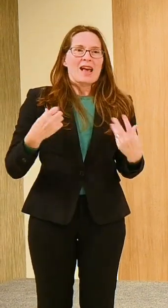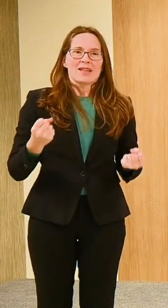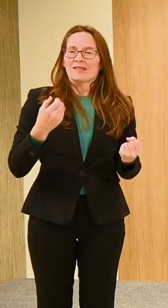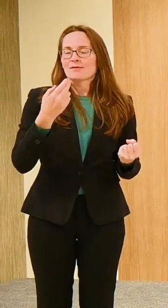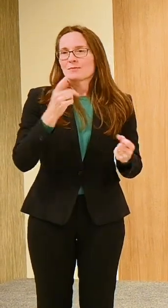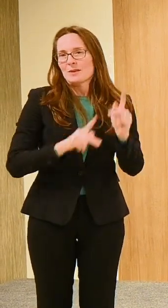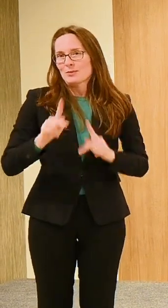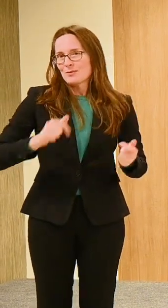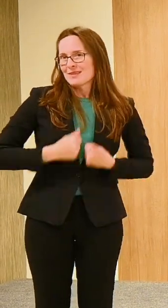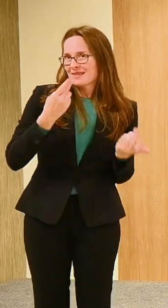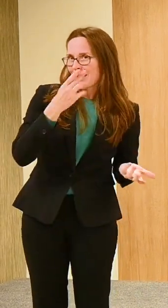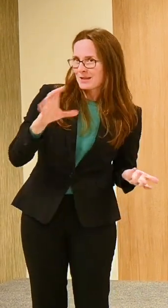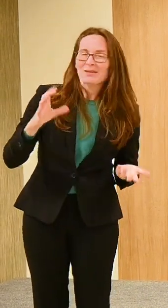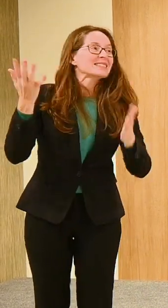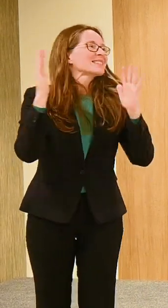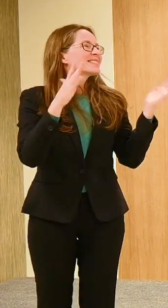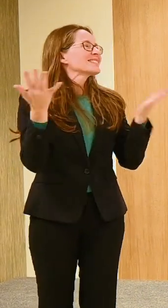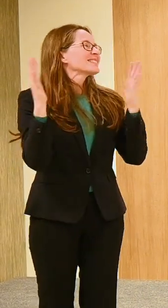you, thank you.